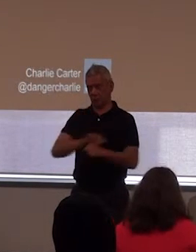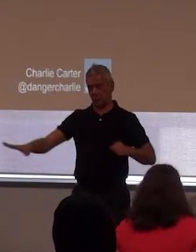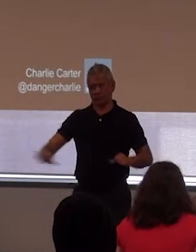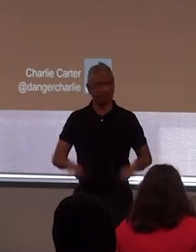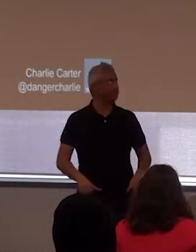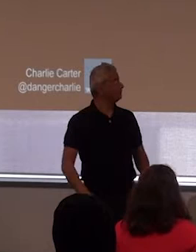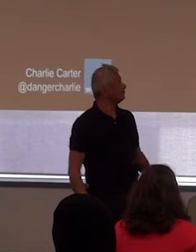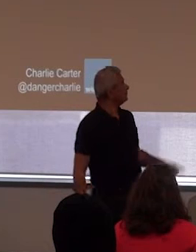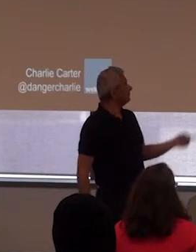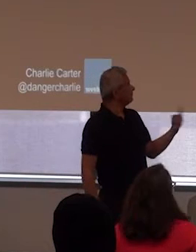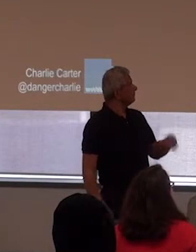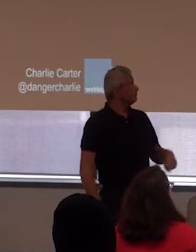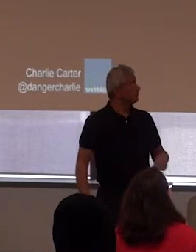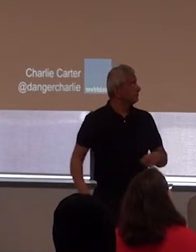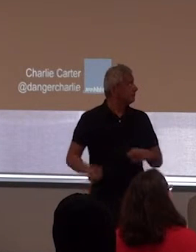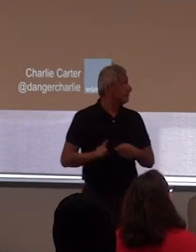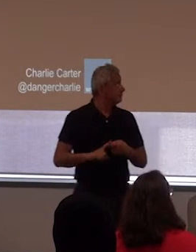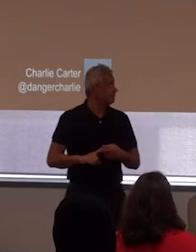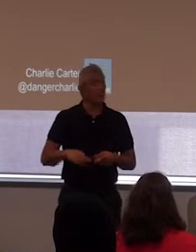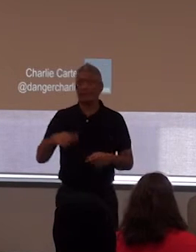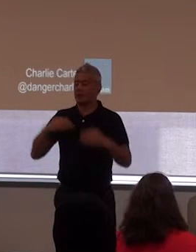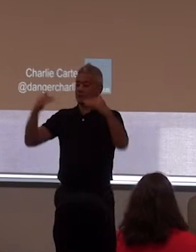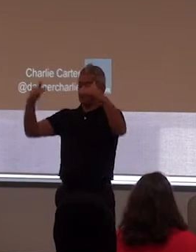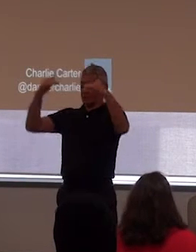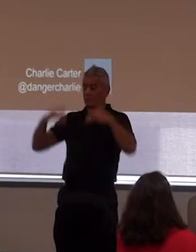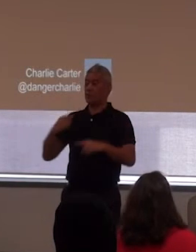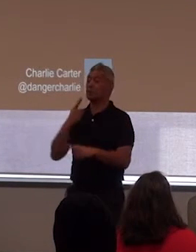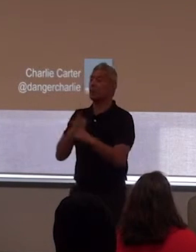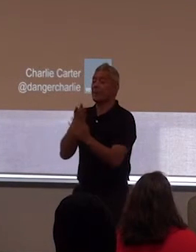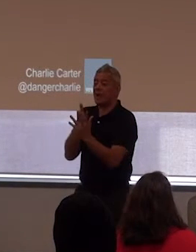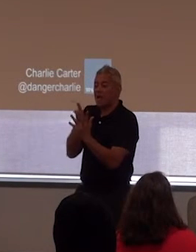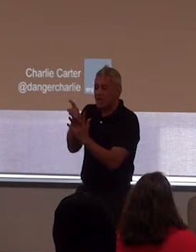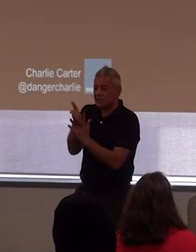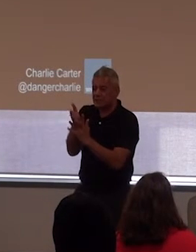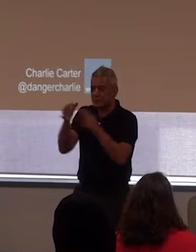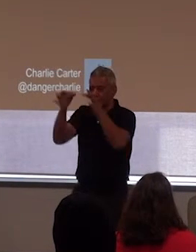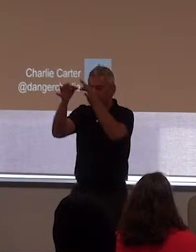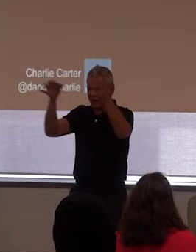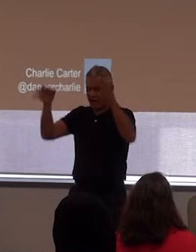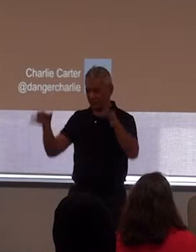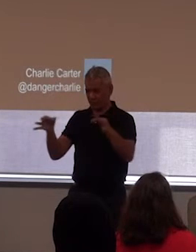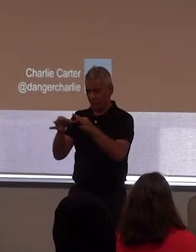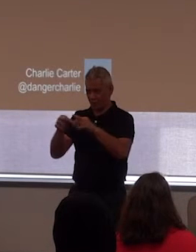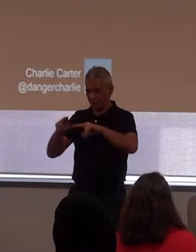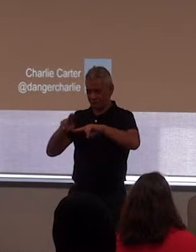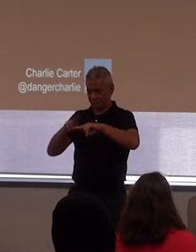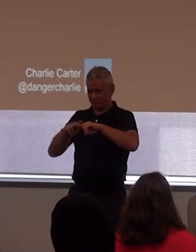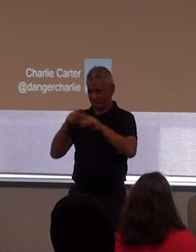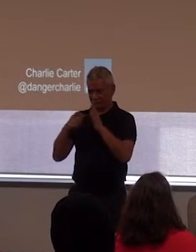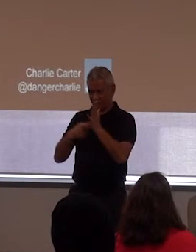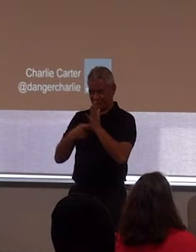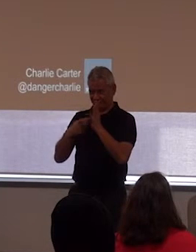The accessibility framework. So I'm going to talk about a little bit of the accessibility framework as it is mentioned in a really great book called A Web for